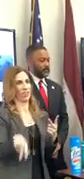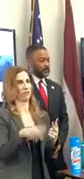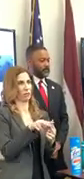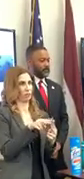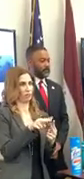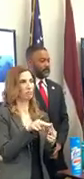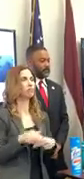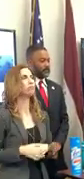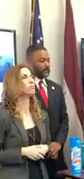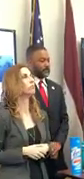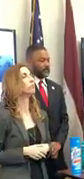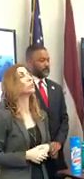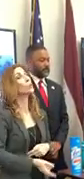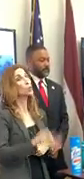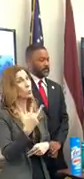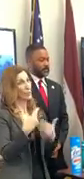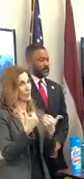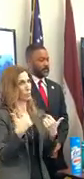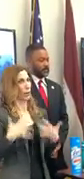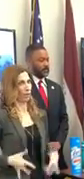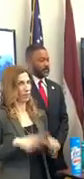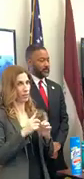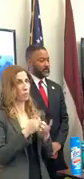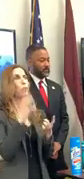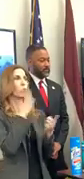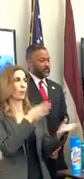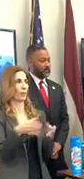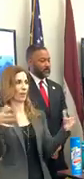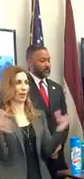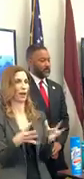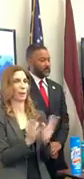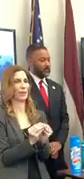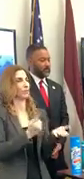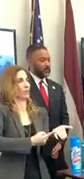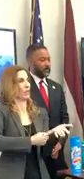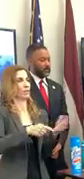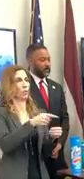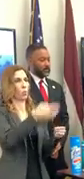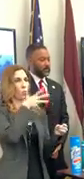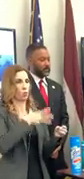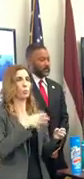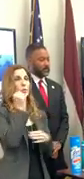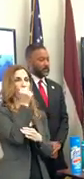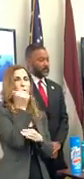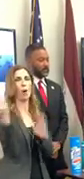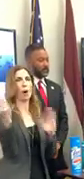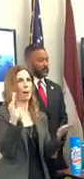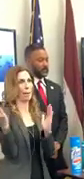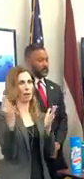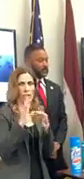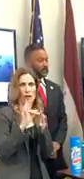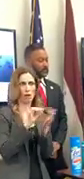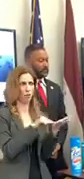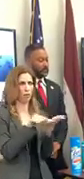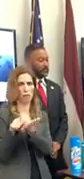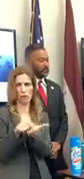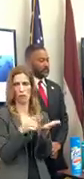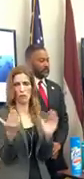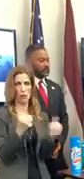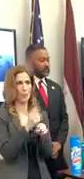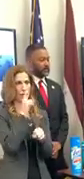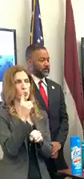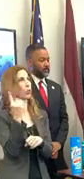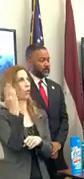Our two health departments are going to meet about her tomorrow and compare notes to make sure that we haven't